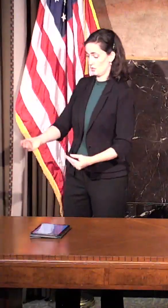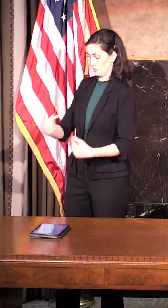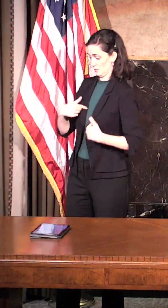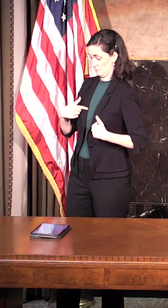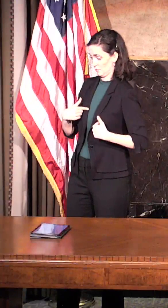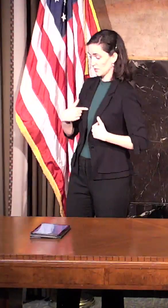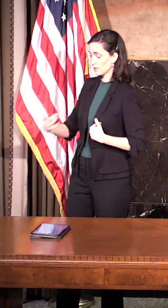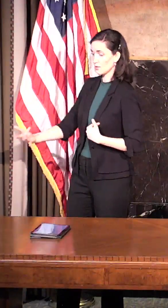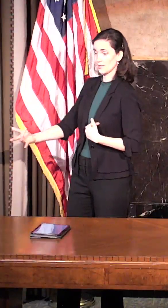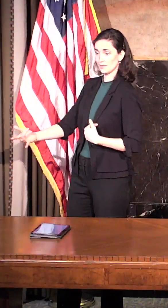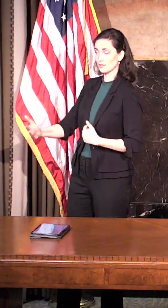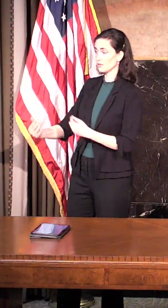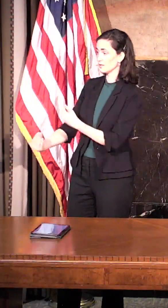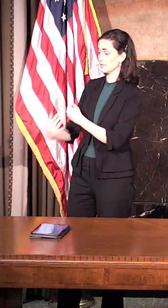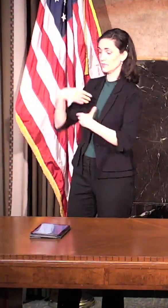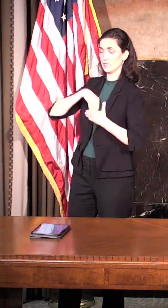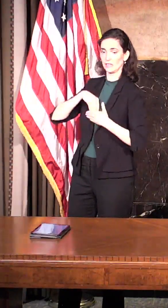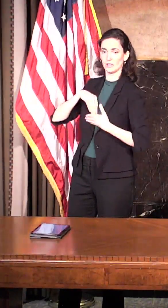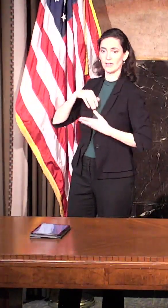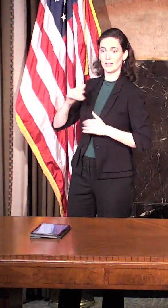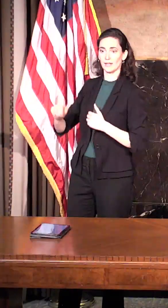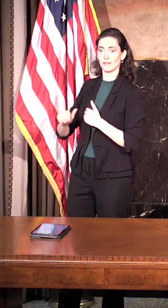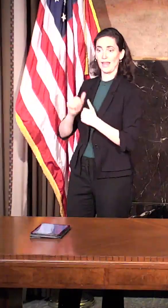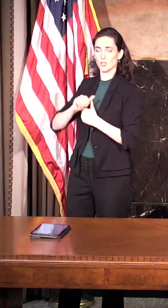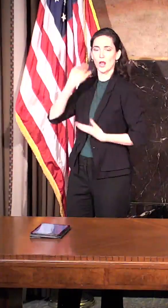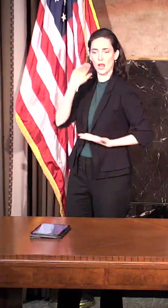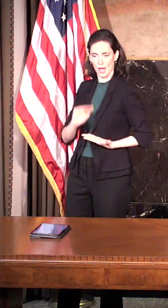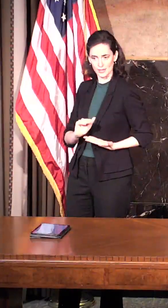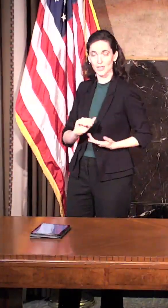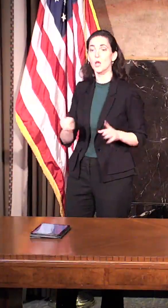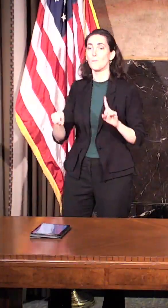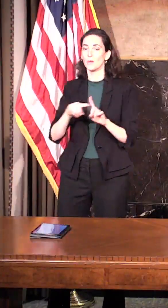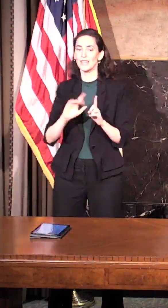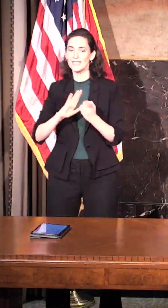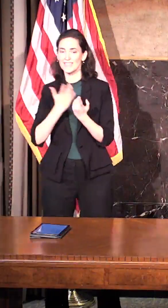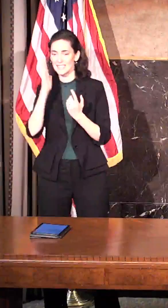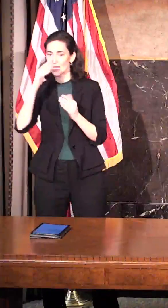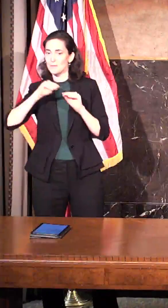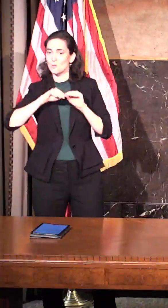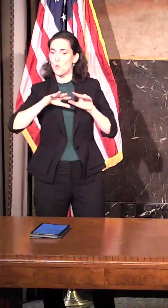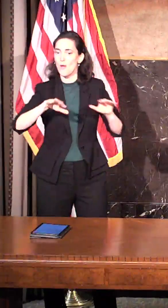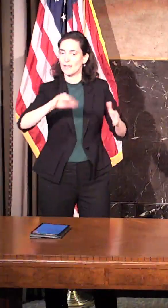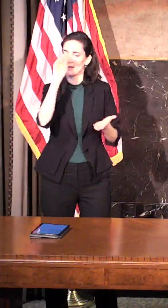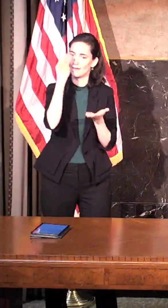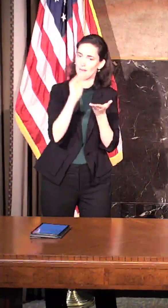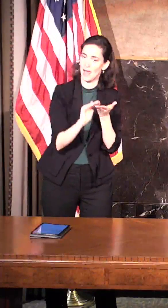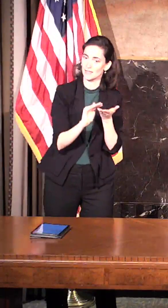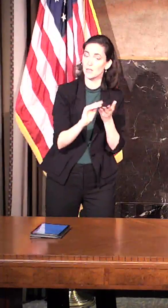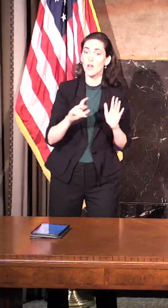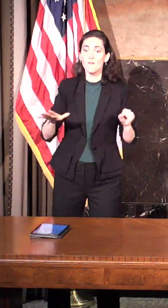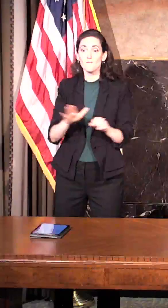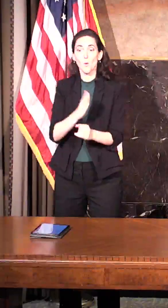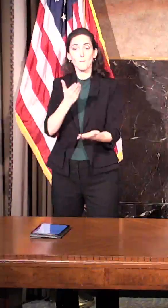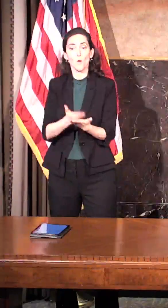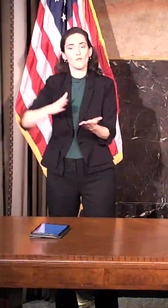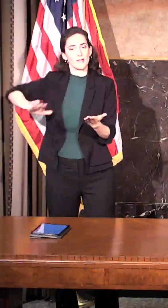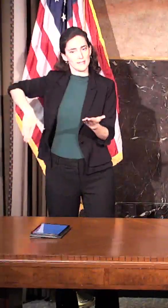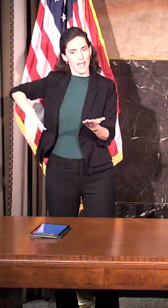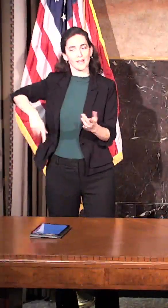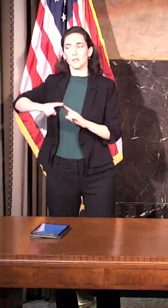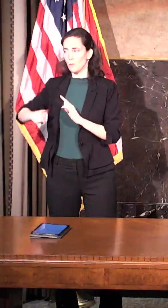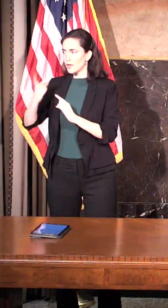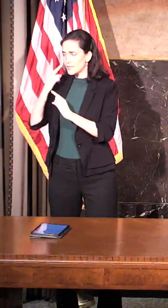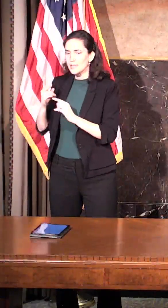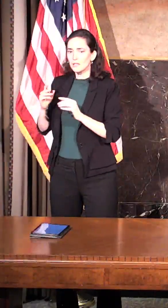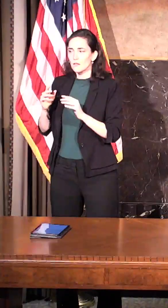reduce transmission. We haven't proven it yet, but the evidence base is mounting, and this Israel data is really, really encouraging on that.